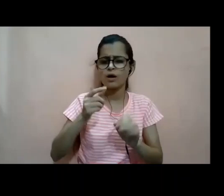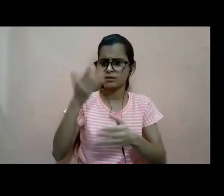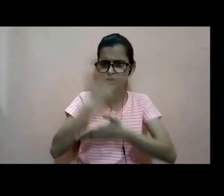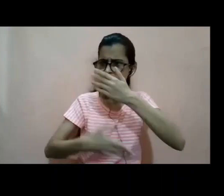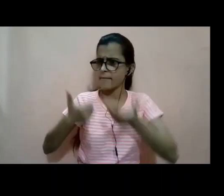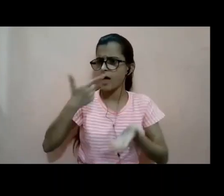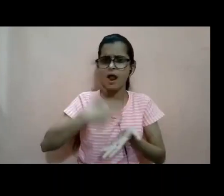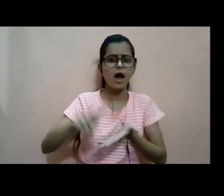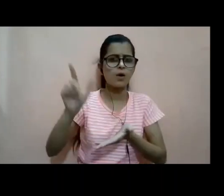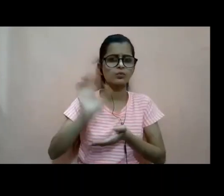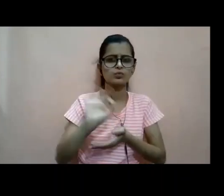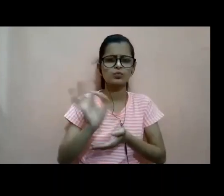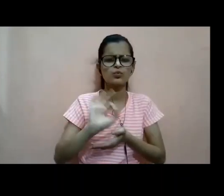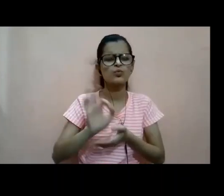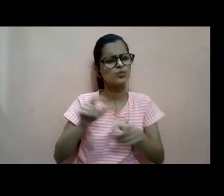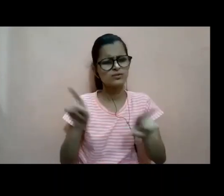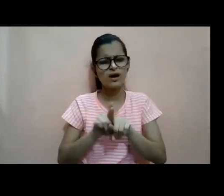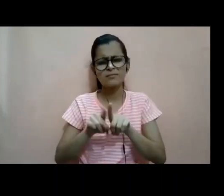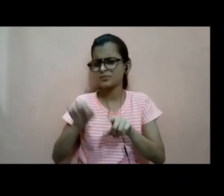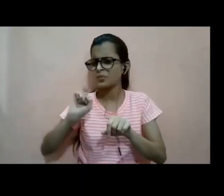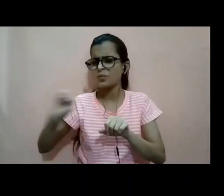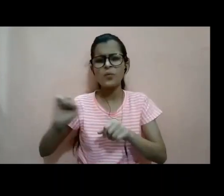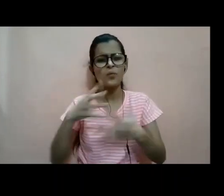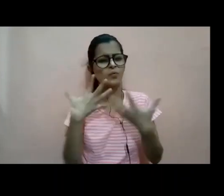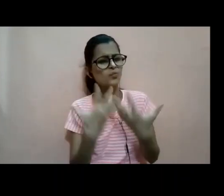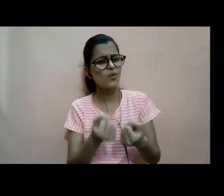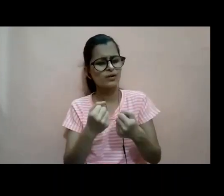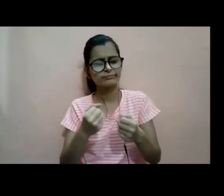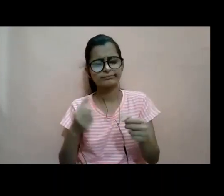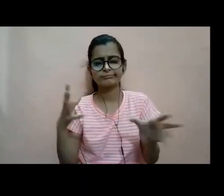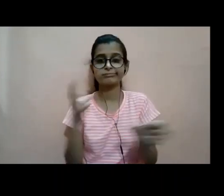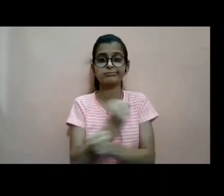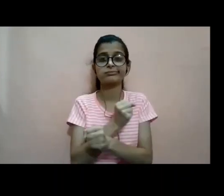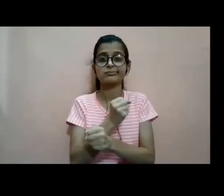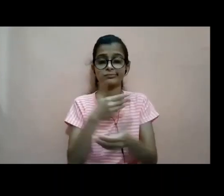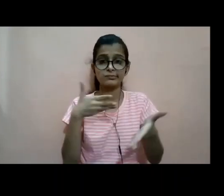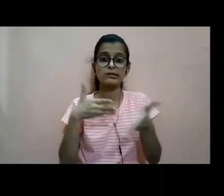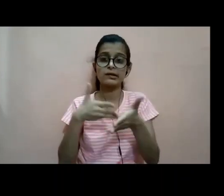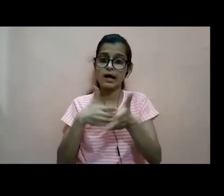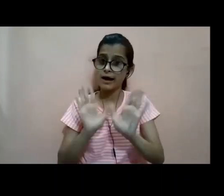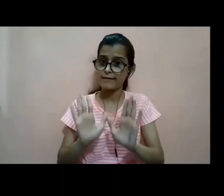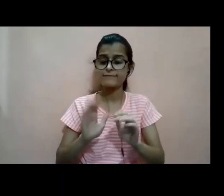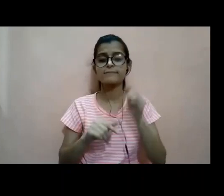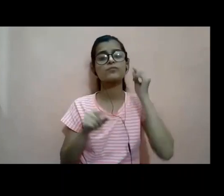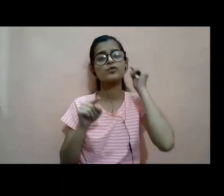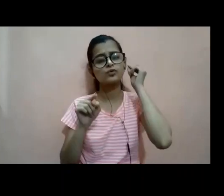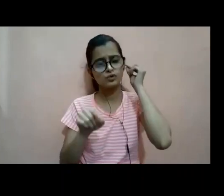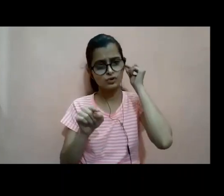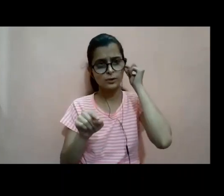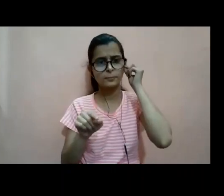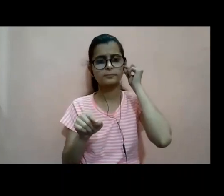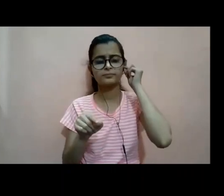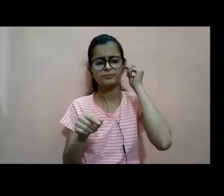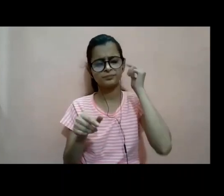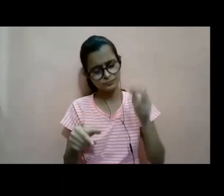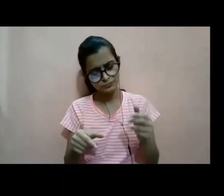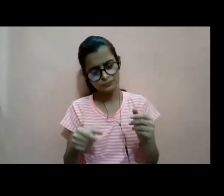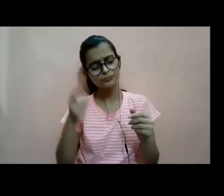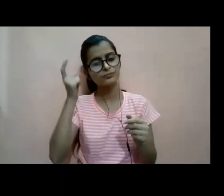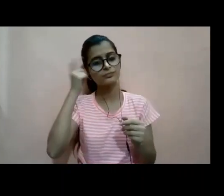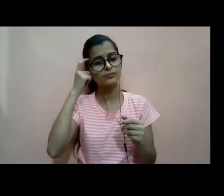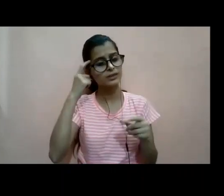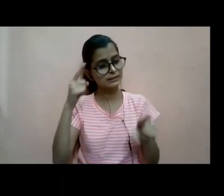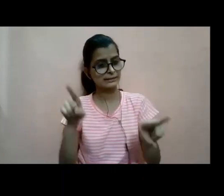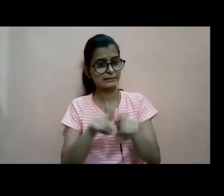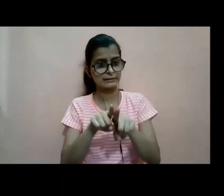they need to curb their desire that no, this is not for us, like that. So I mean, is